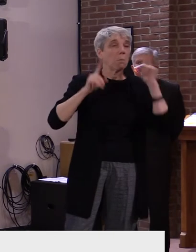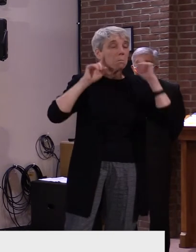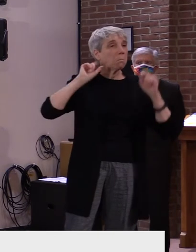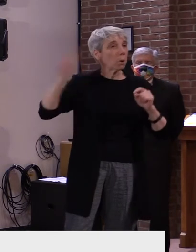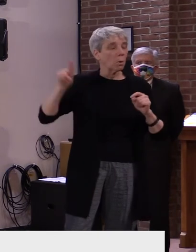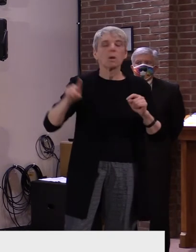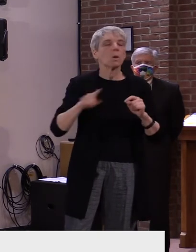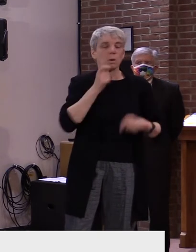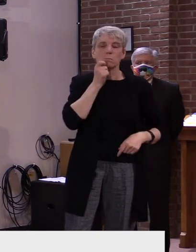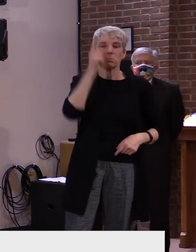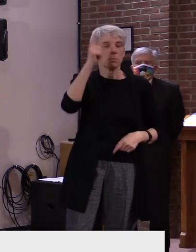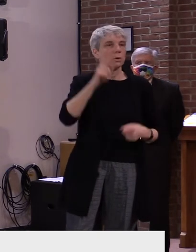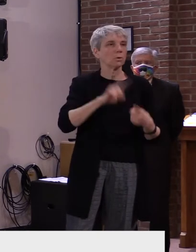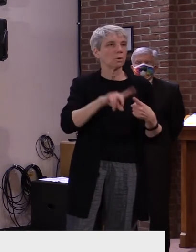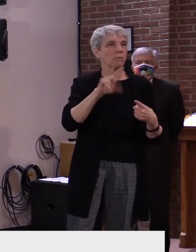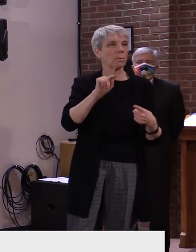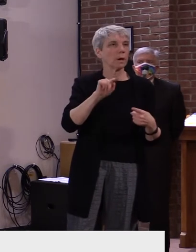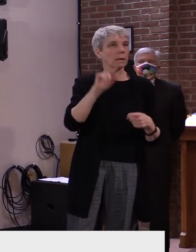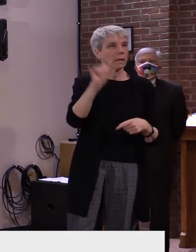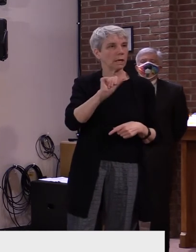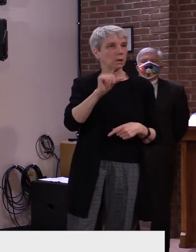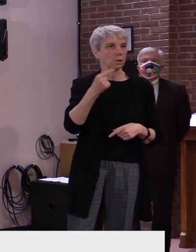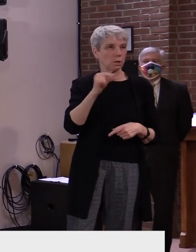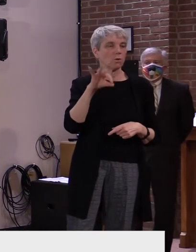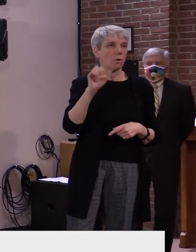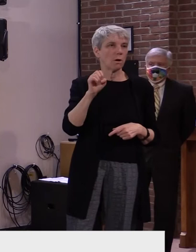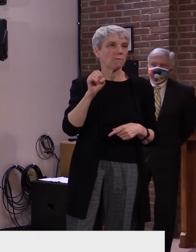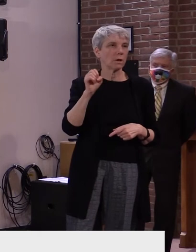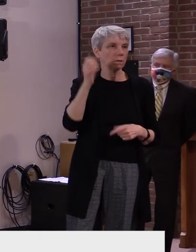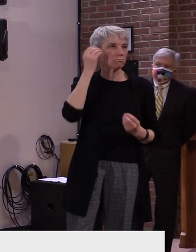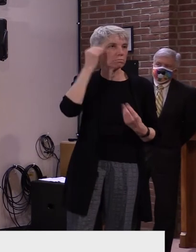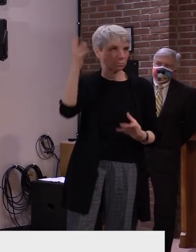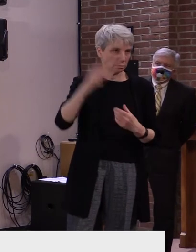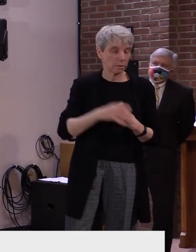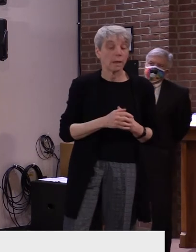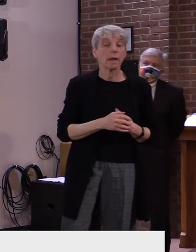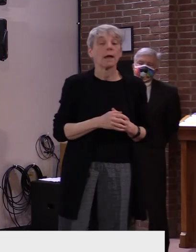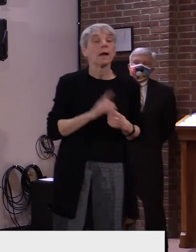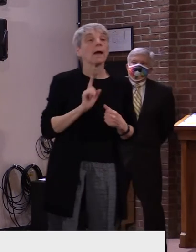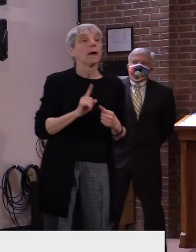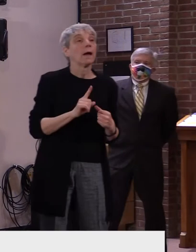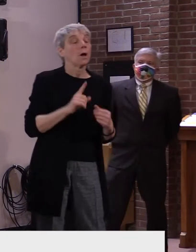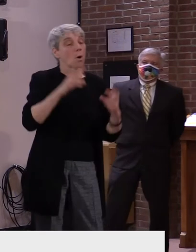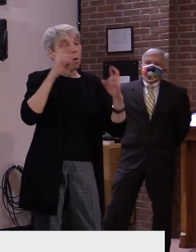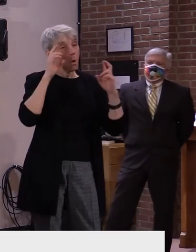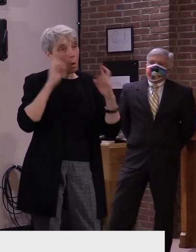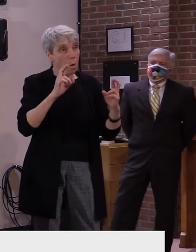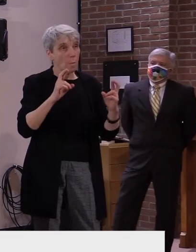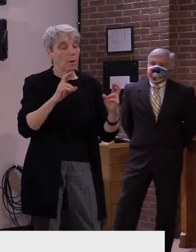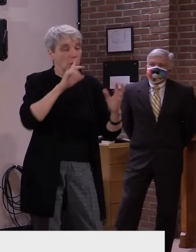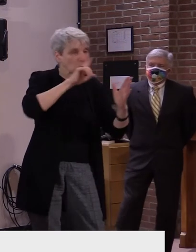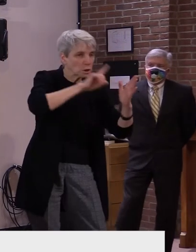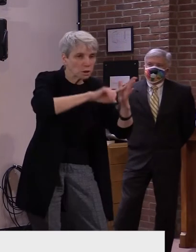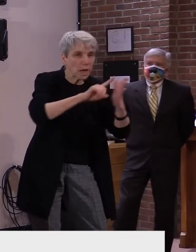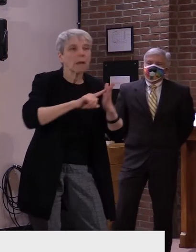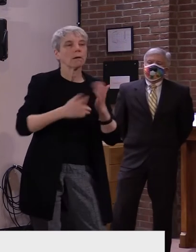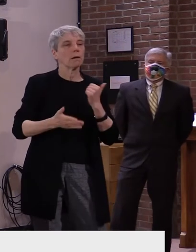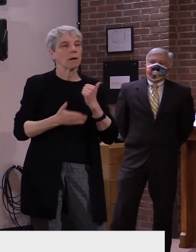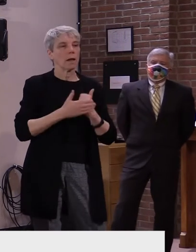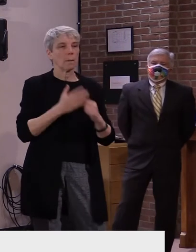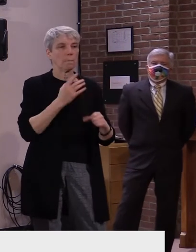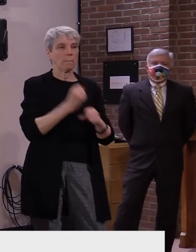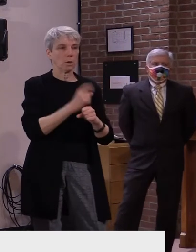months it is our sincere hope that these assessments will illuminate widespread health and safety compliance and a